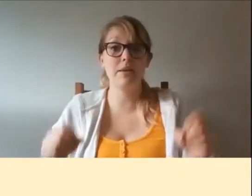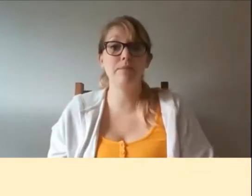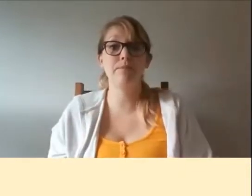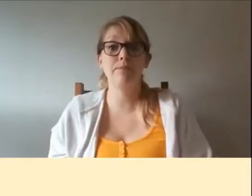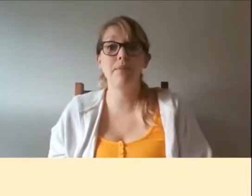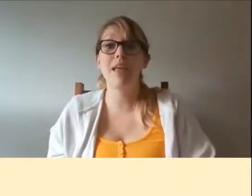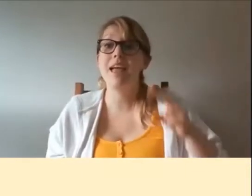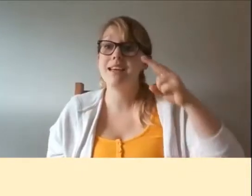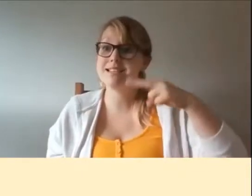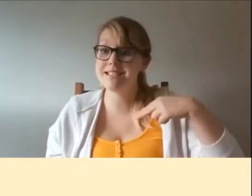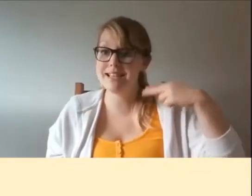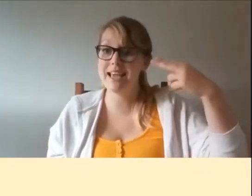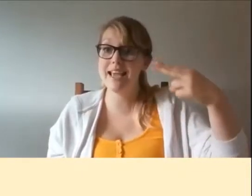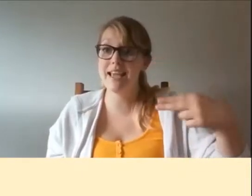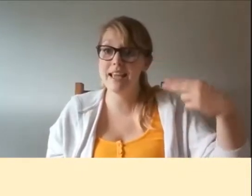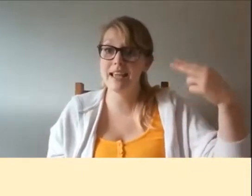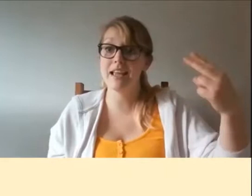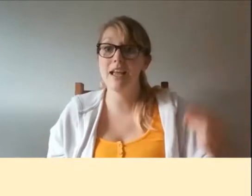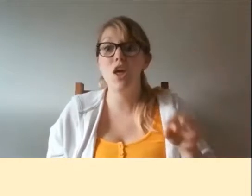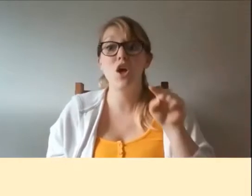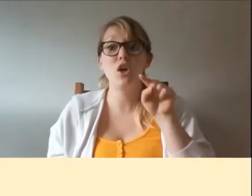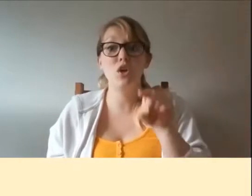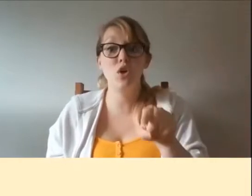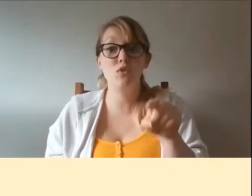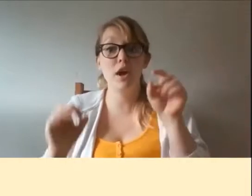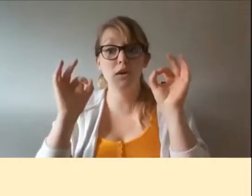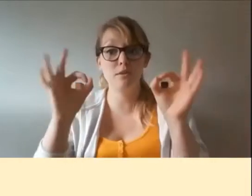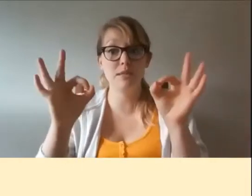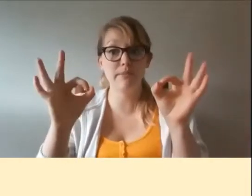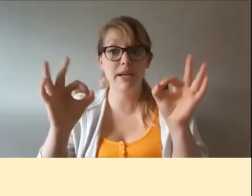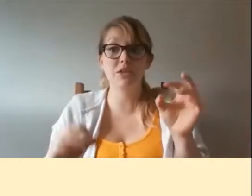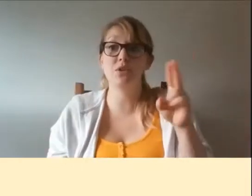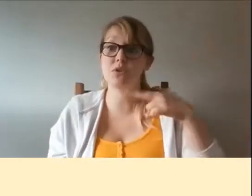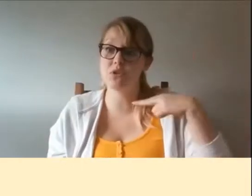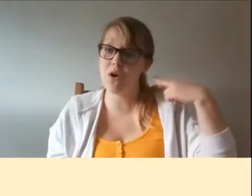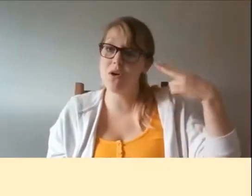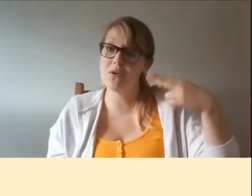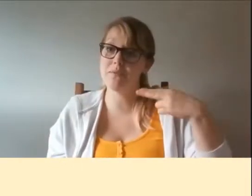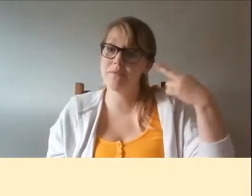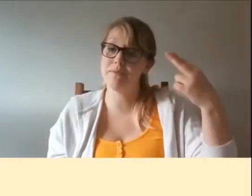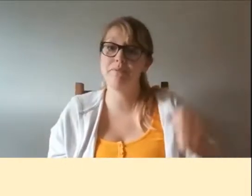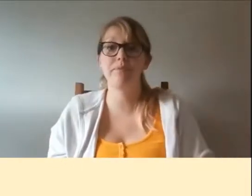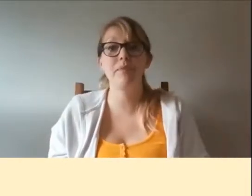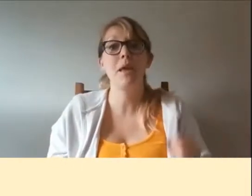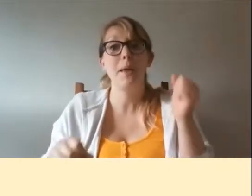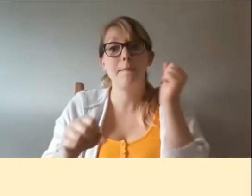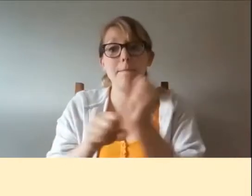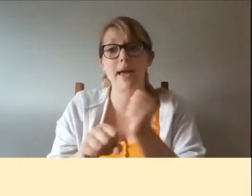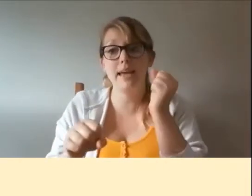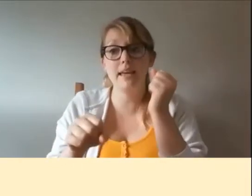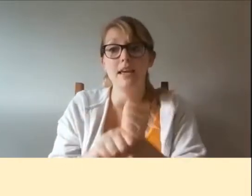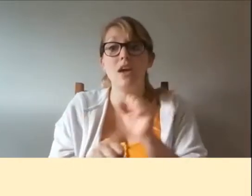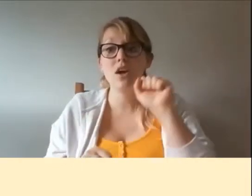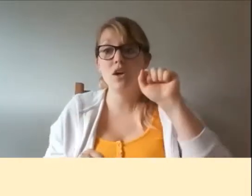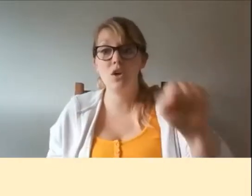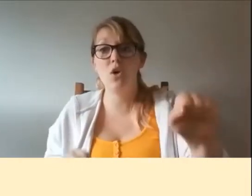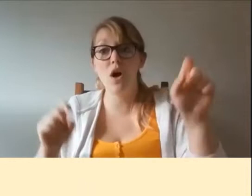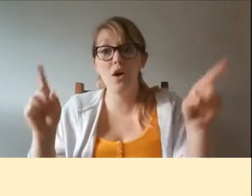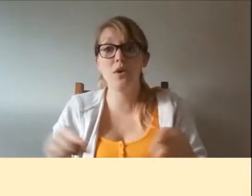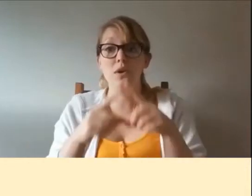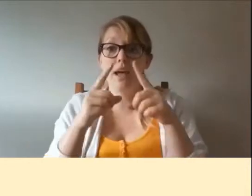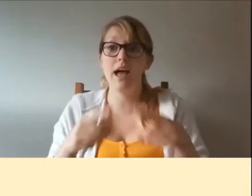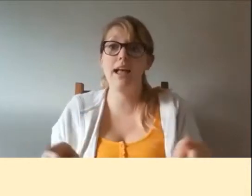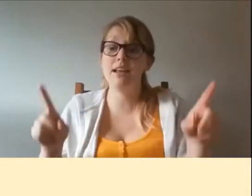music. Sing your own special song. Make